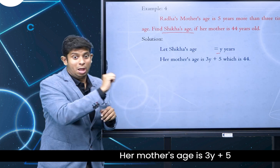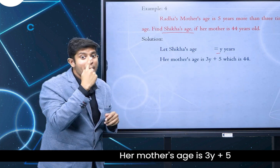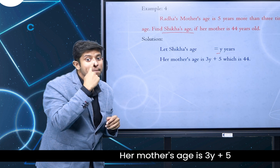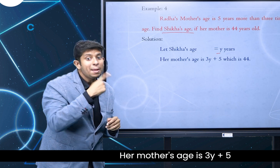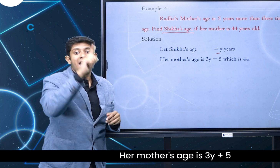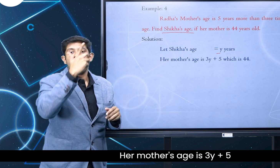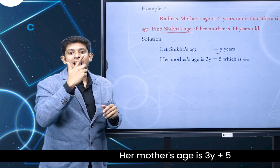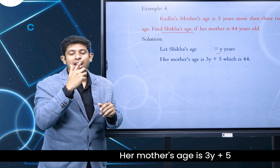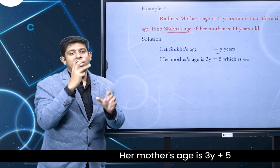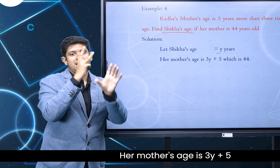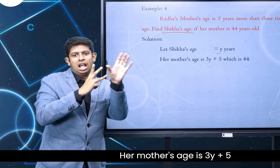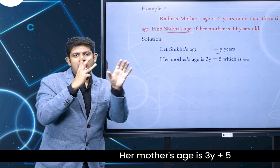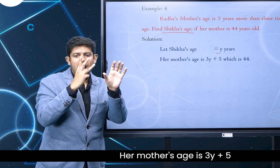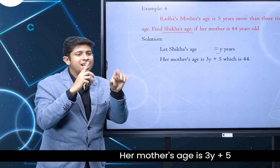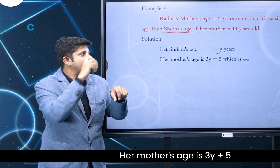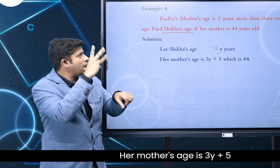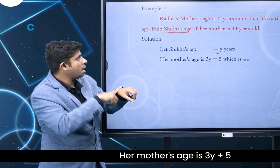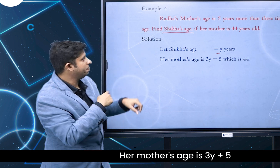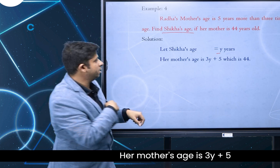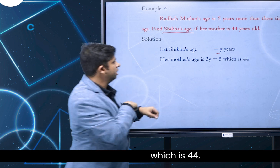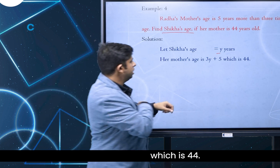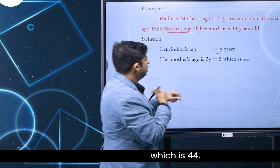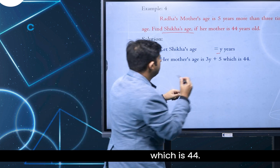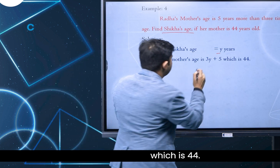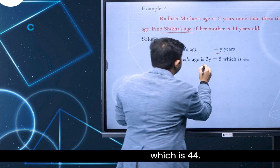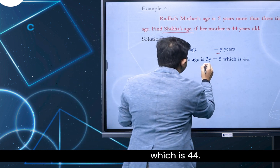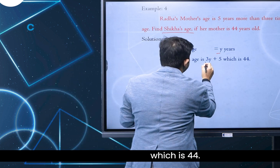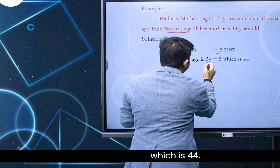Our mother's age is 3y plus 5, which is 44.